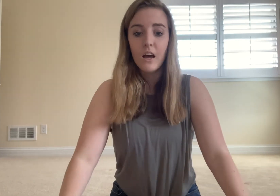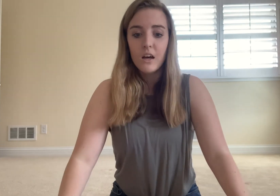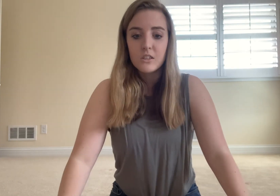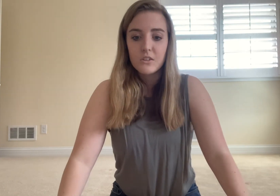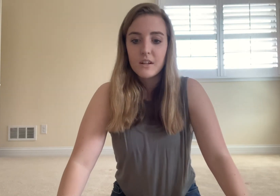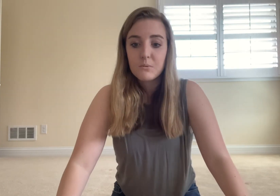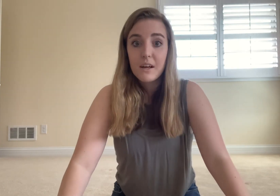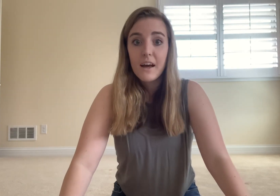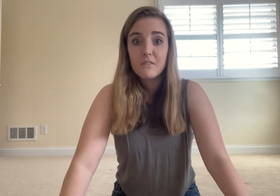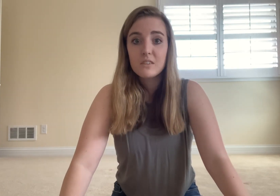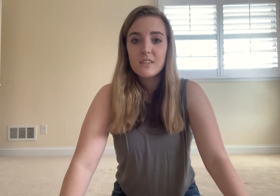So that's what I have today.